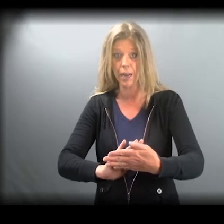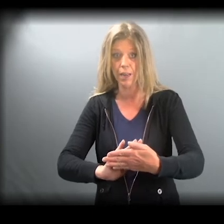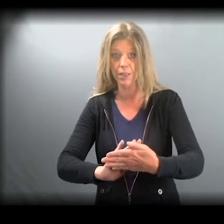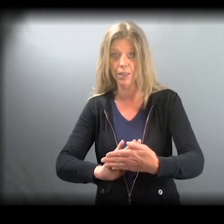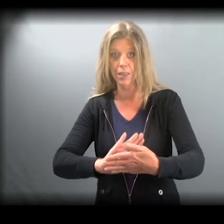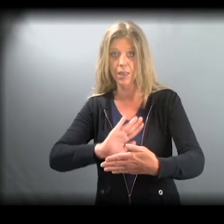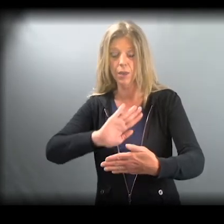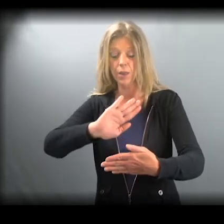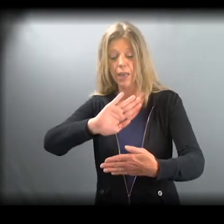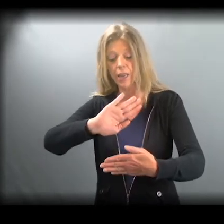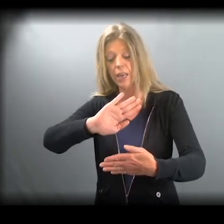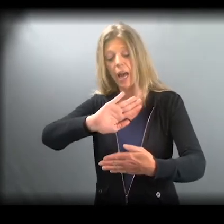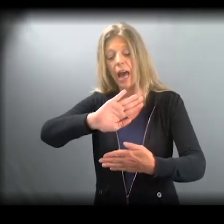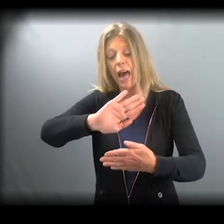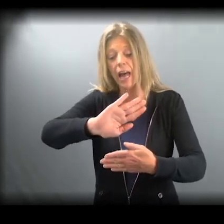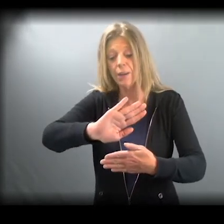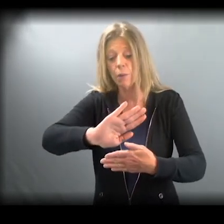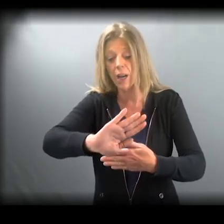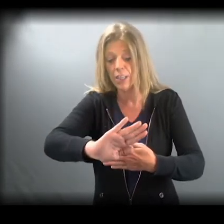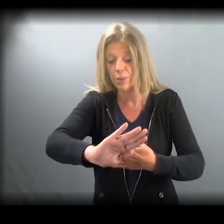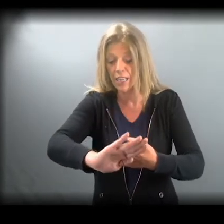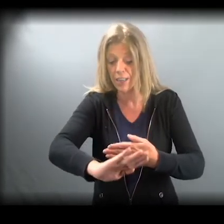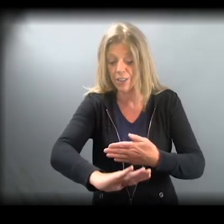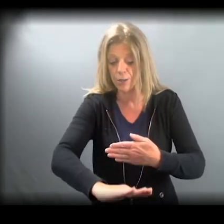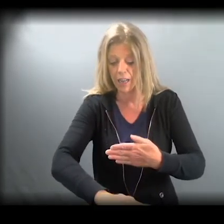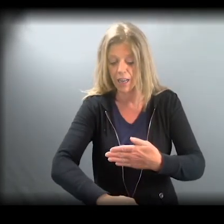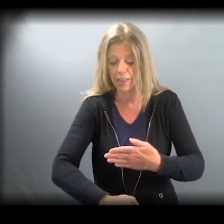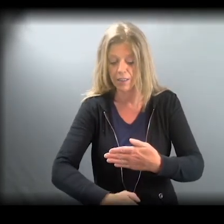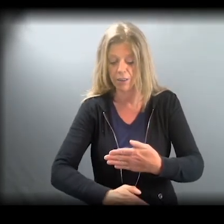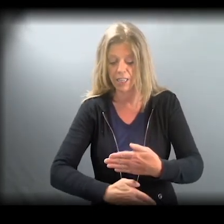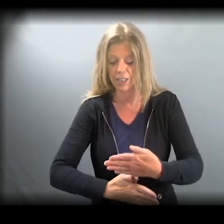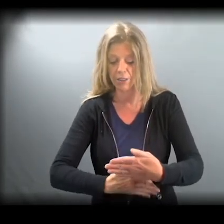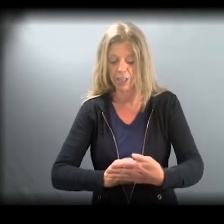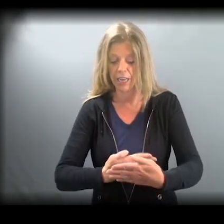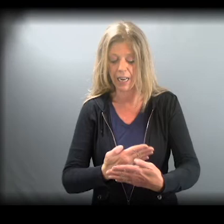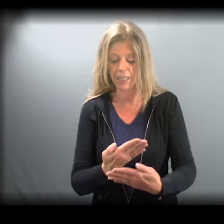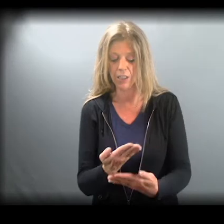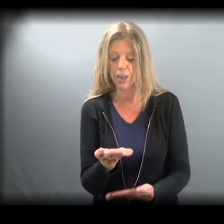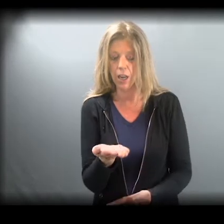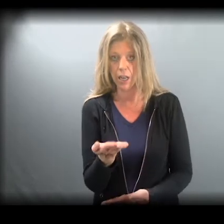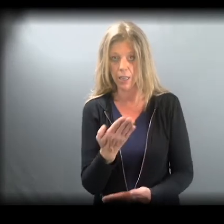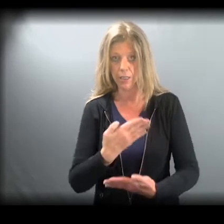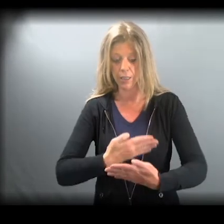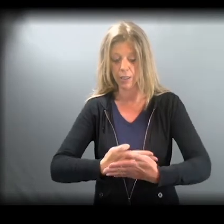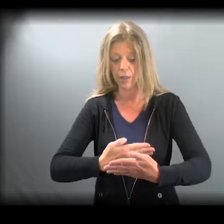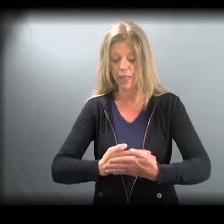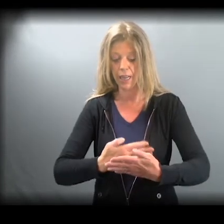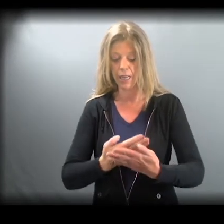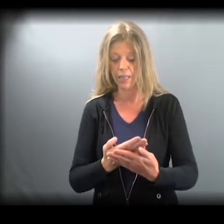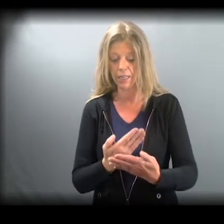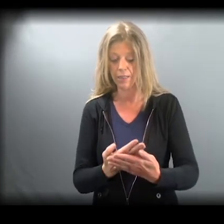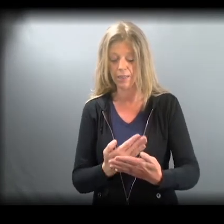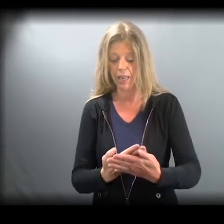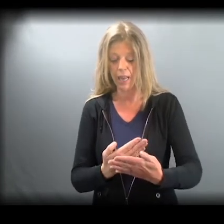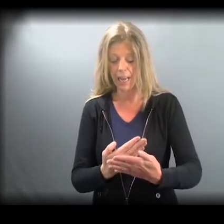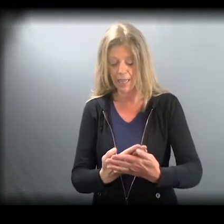hand. Okay? And while you do that, it's going to change, and so that it is